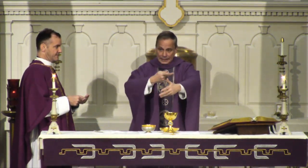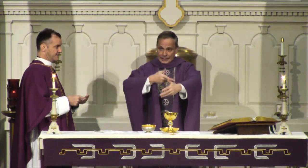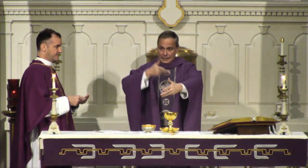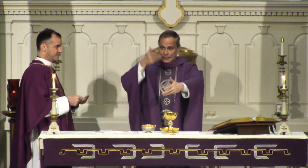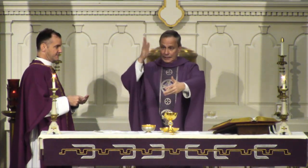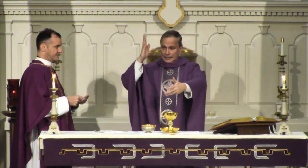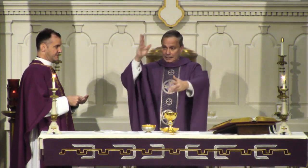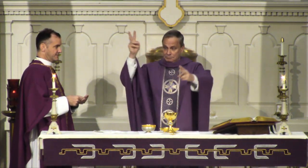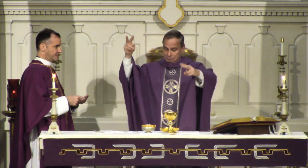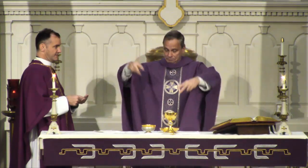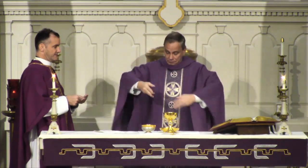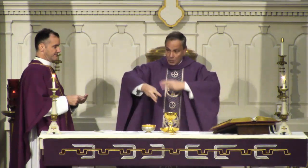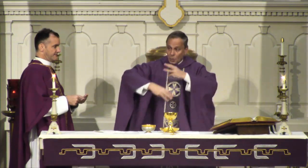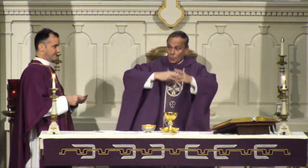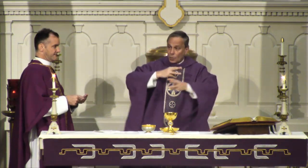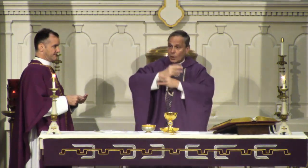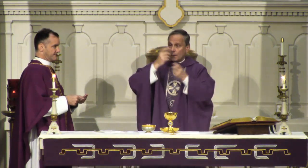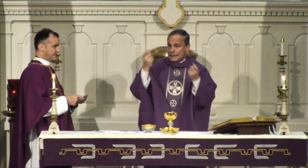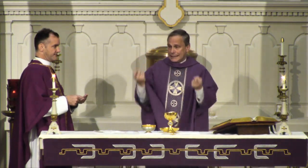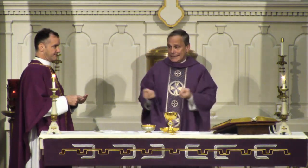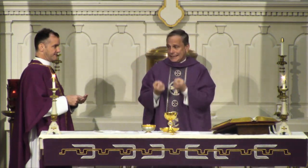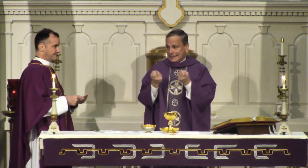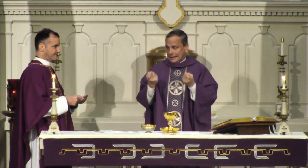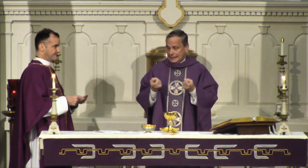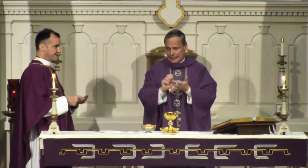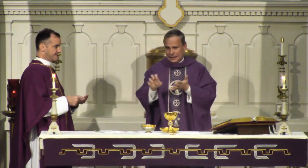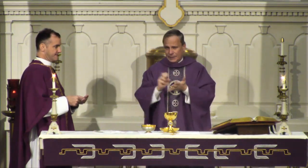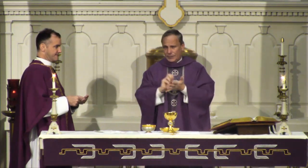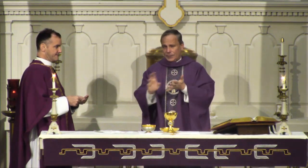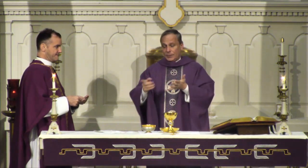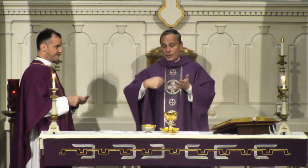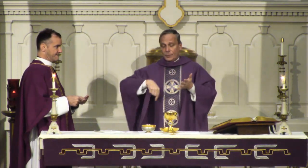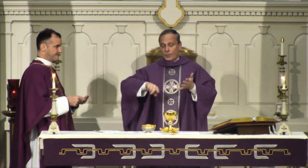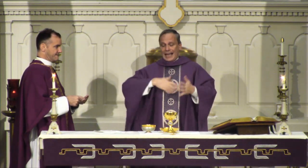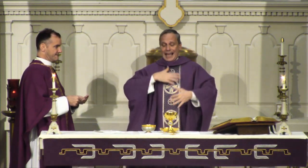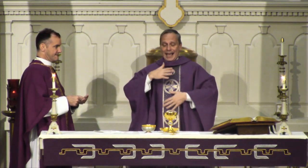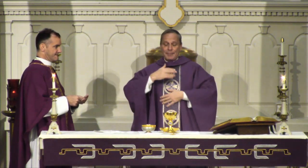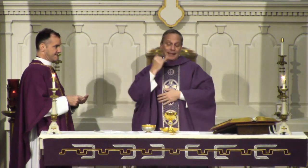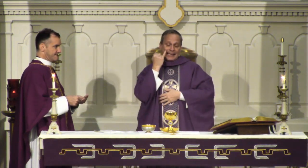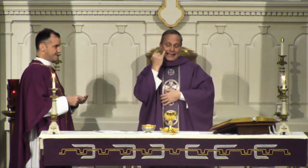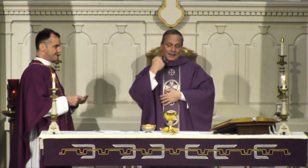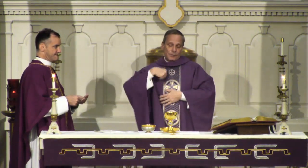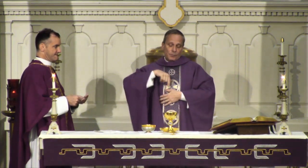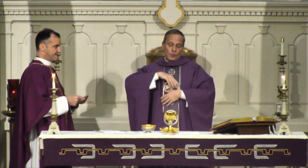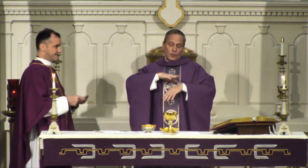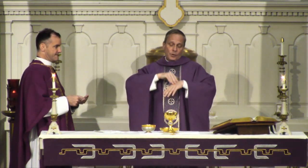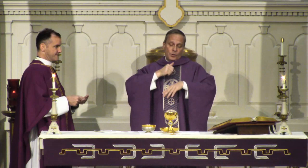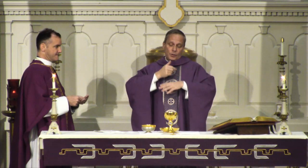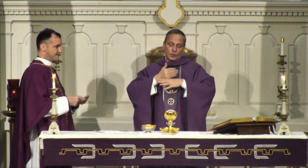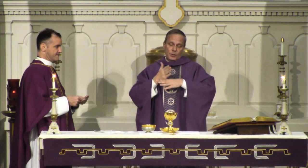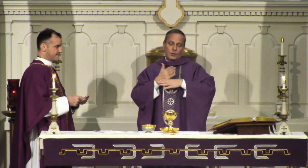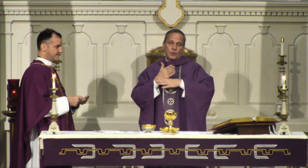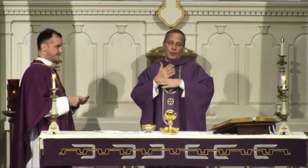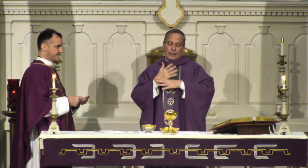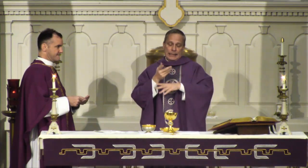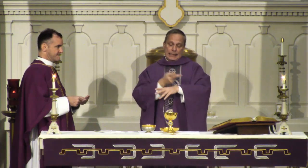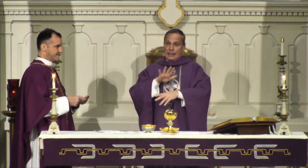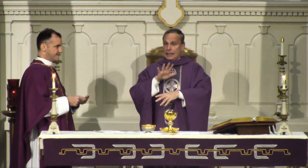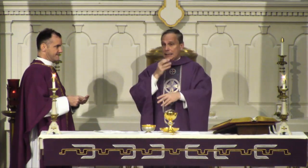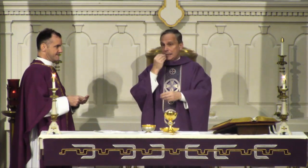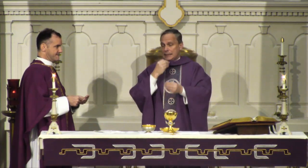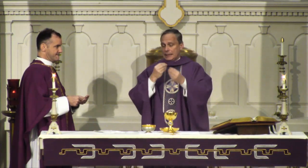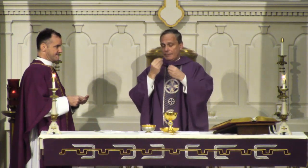Behold the Lamb of God. Behold him who takes away the sins of the world. Blessed are those called to the supper of the